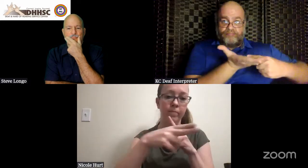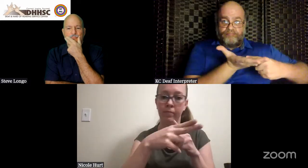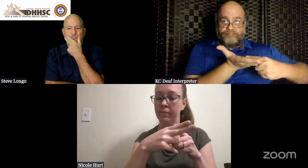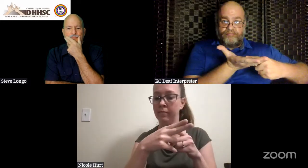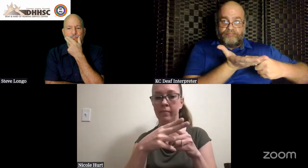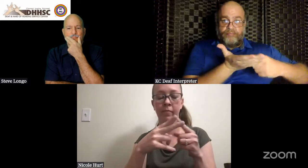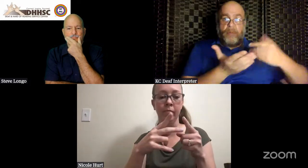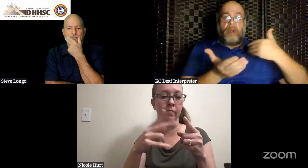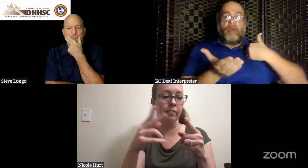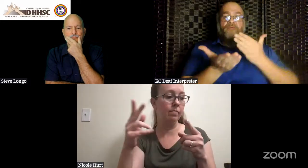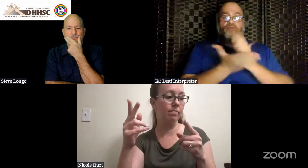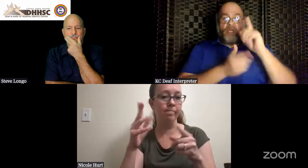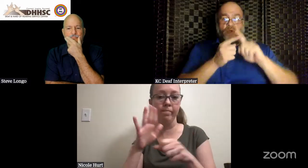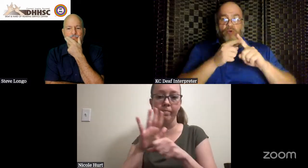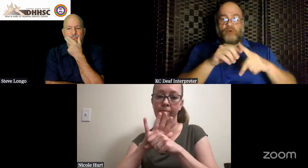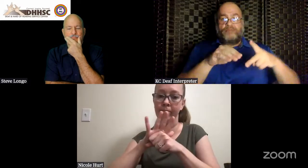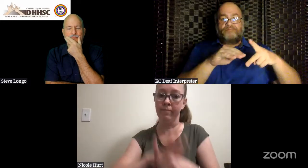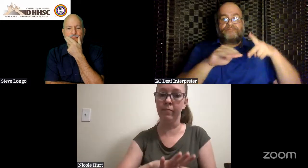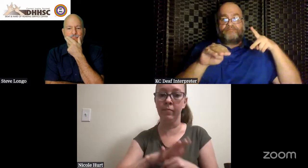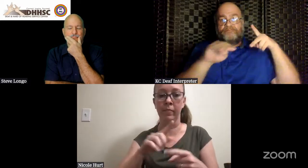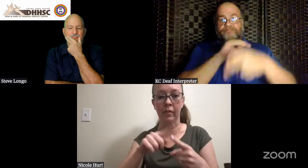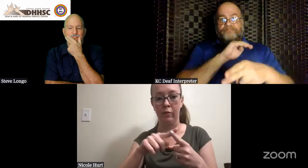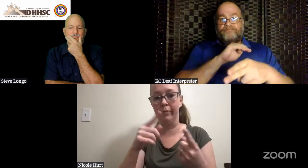and to discuss